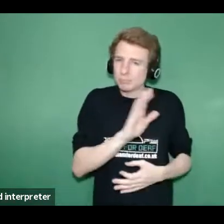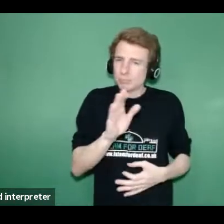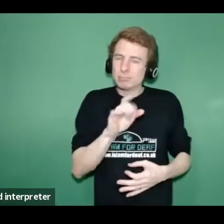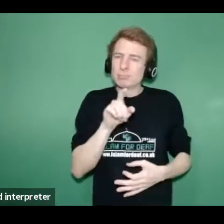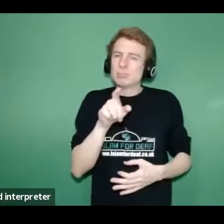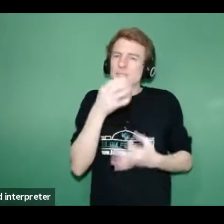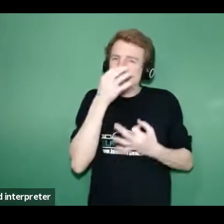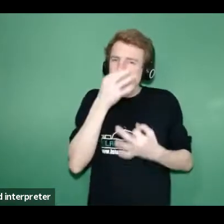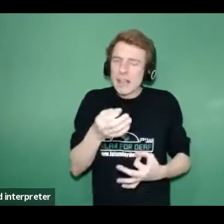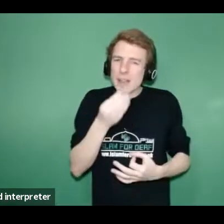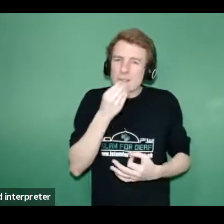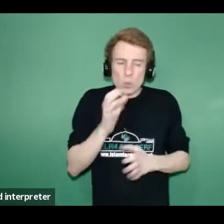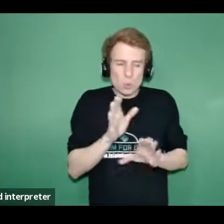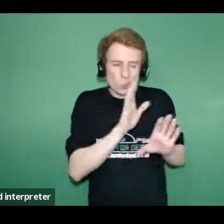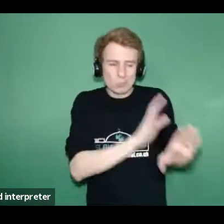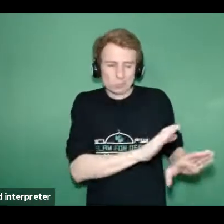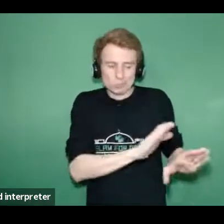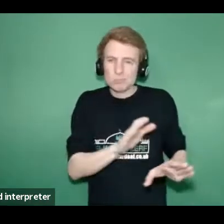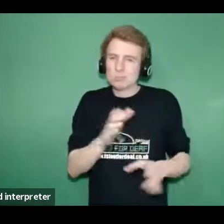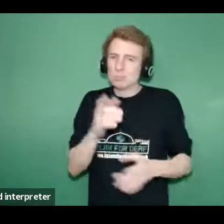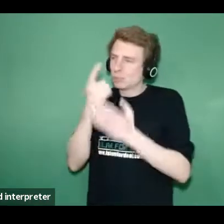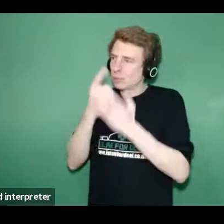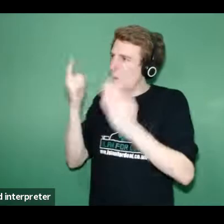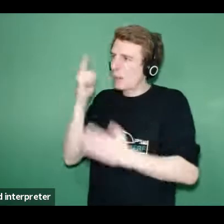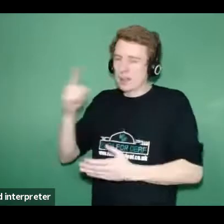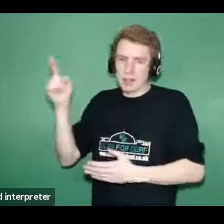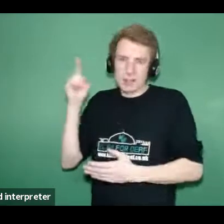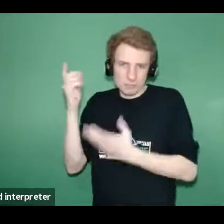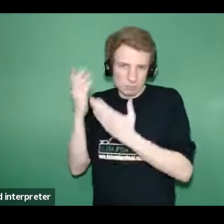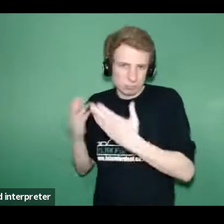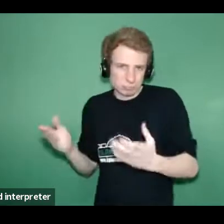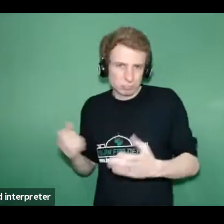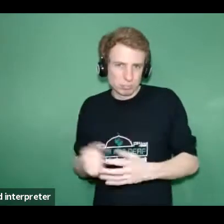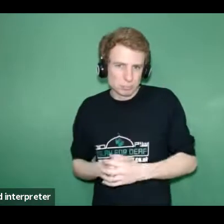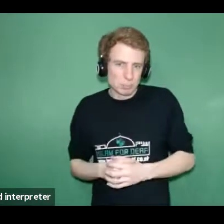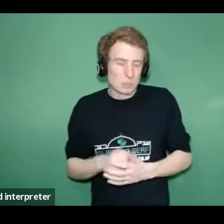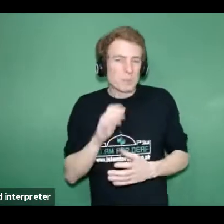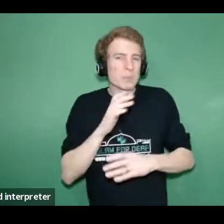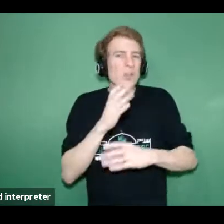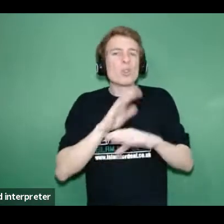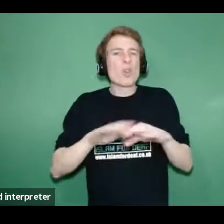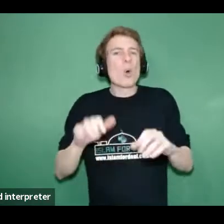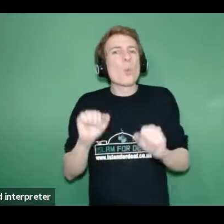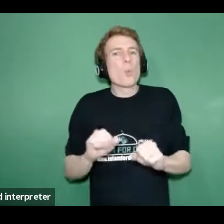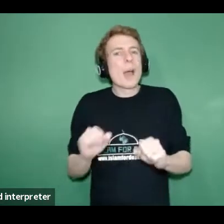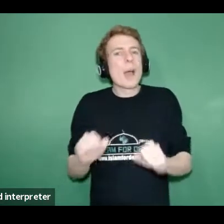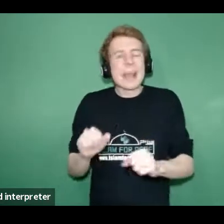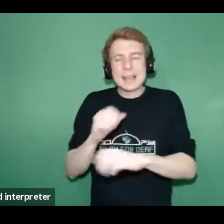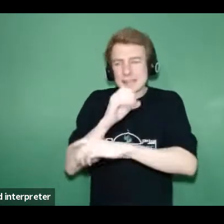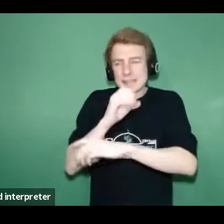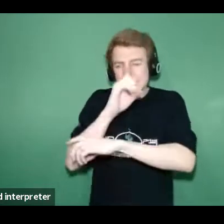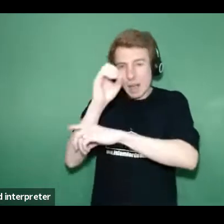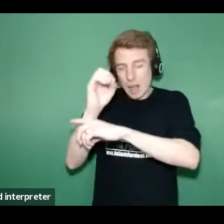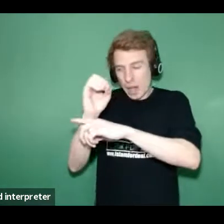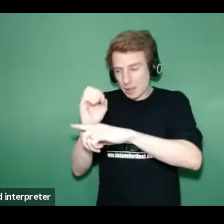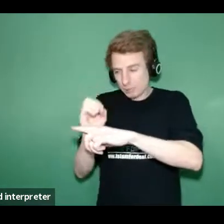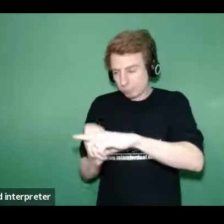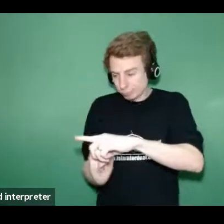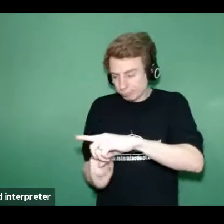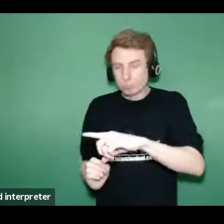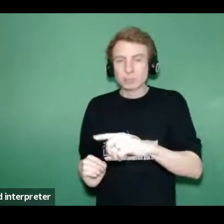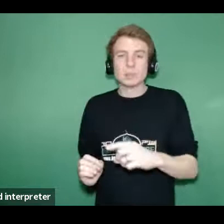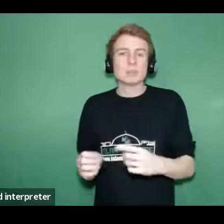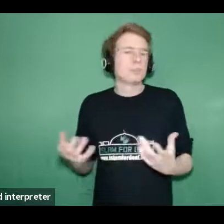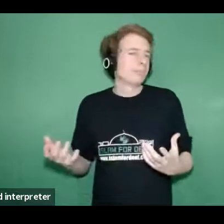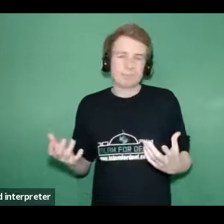after the sun has set. Rather, they have left these things which are normally